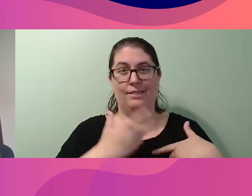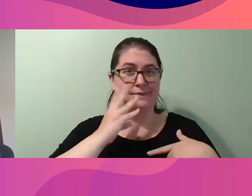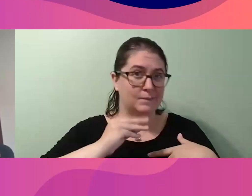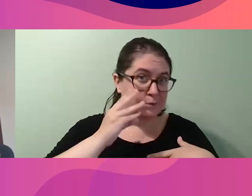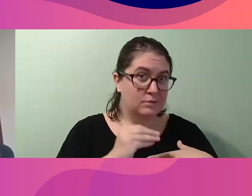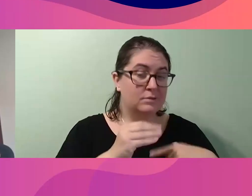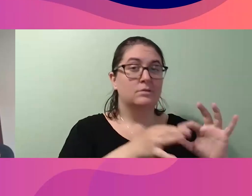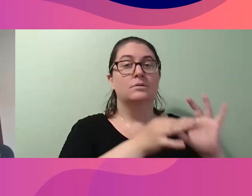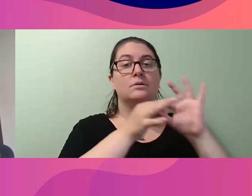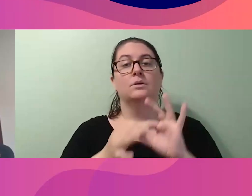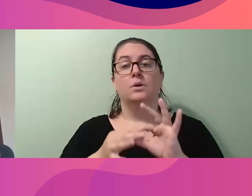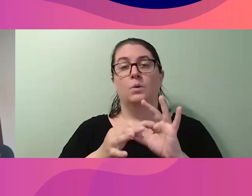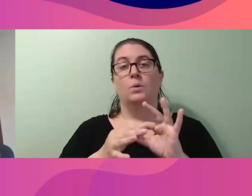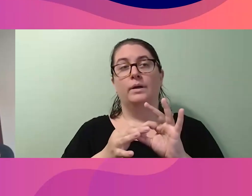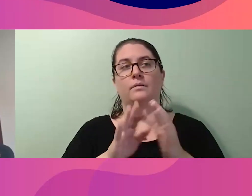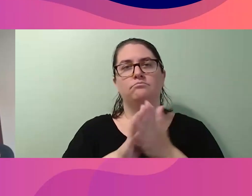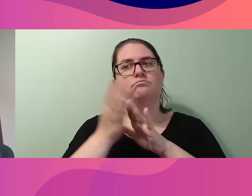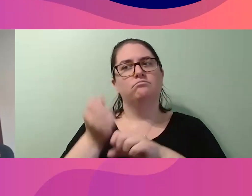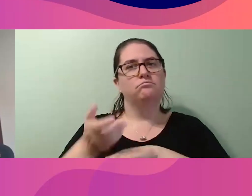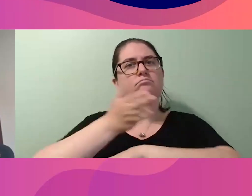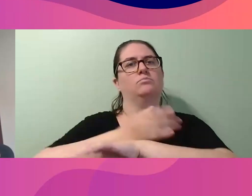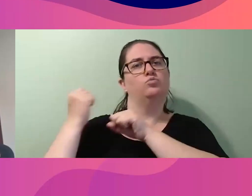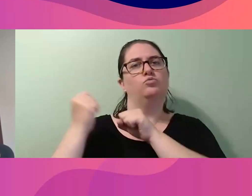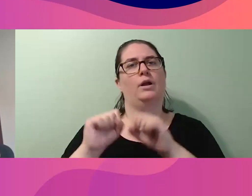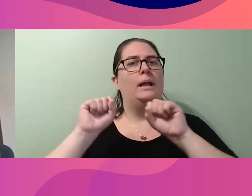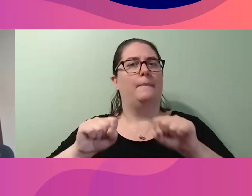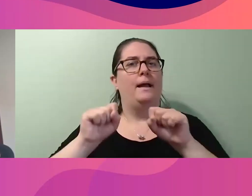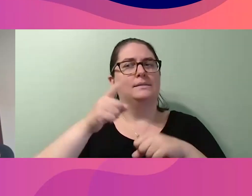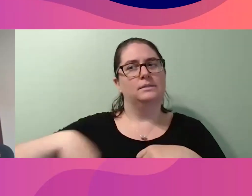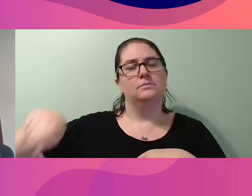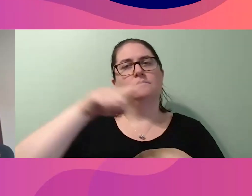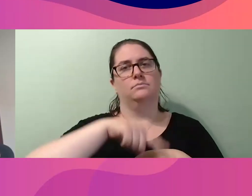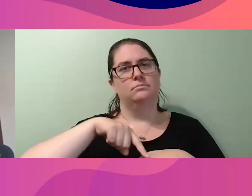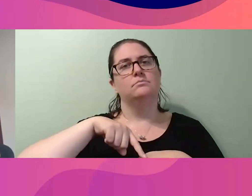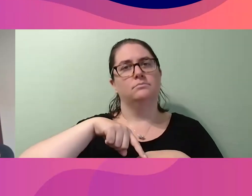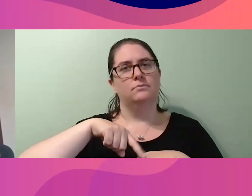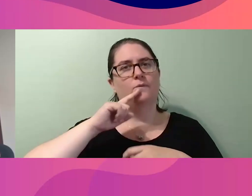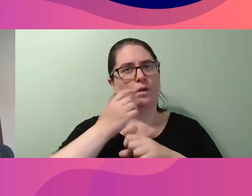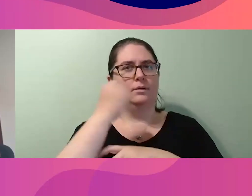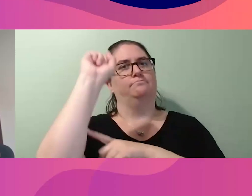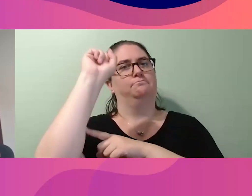experience to strengthen the capacity of the GBV sector and movement.